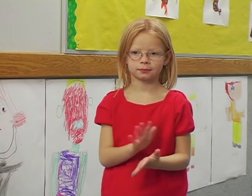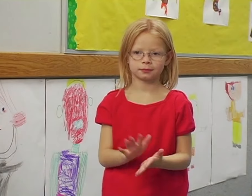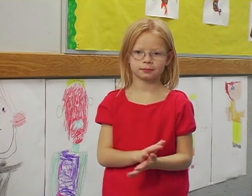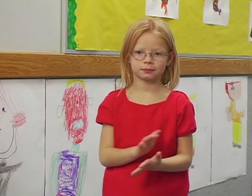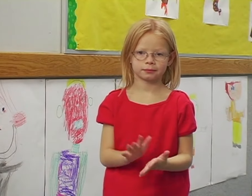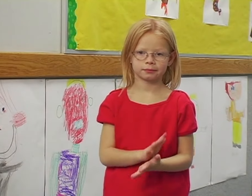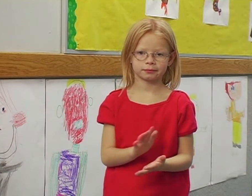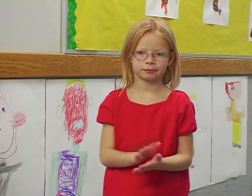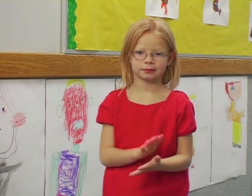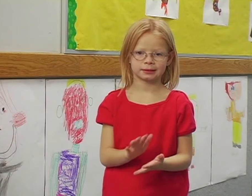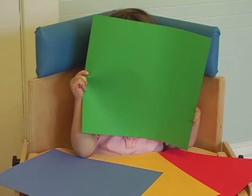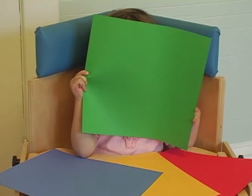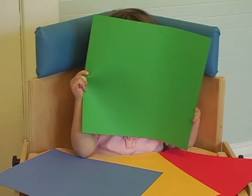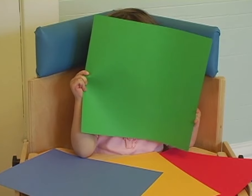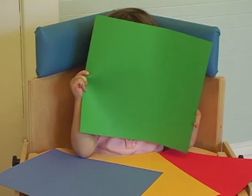Brush your palms together.